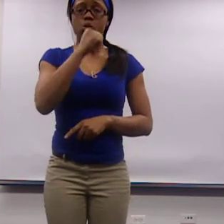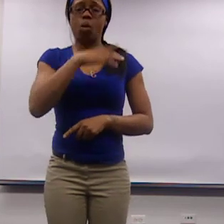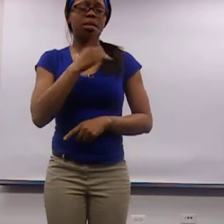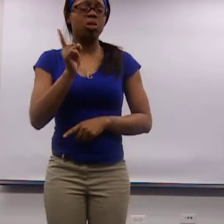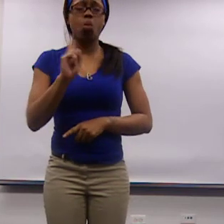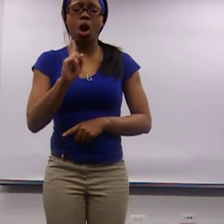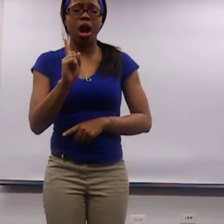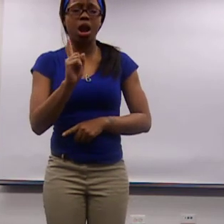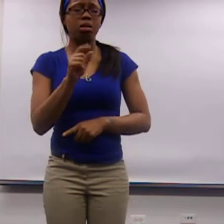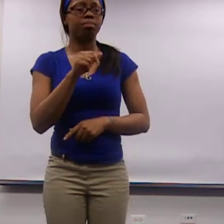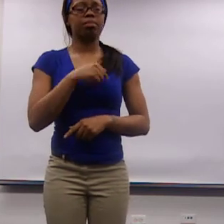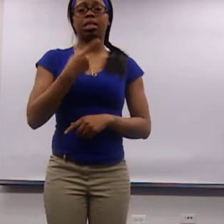Korea."